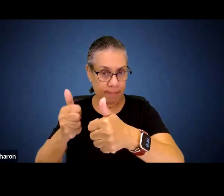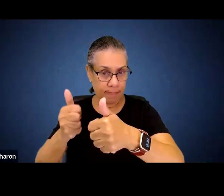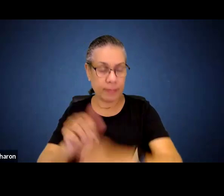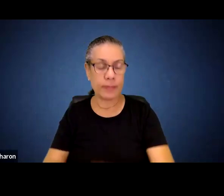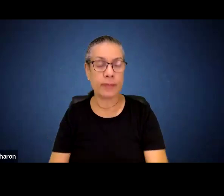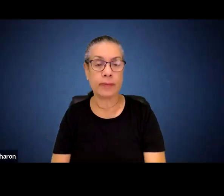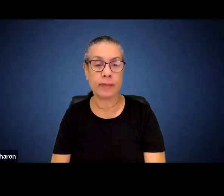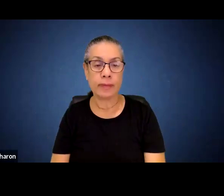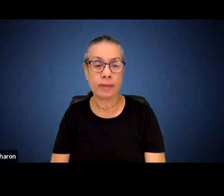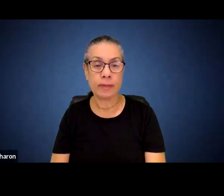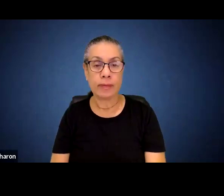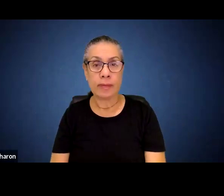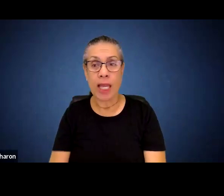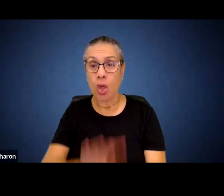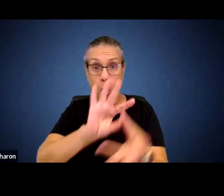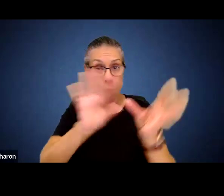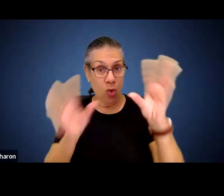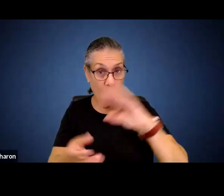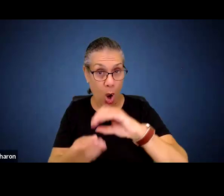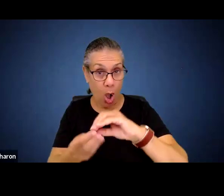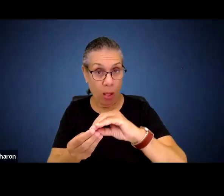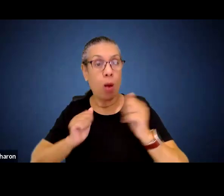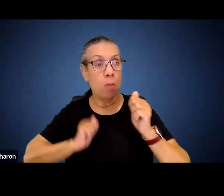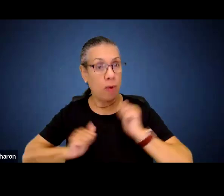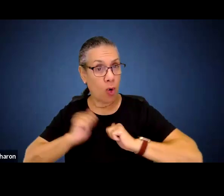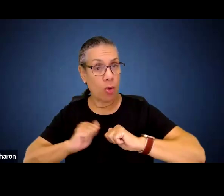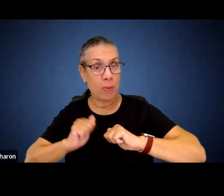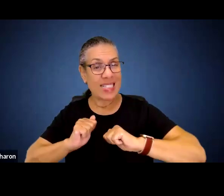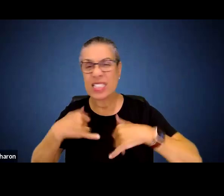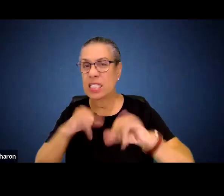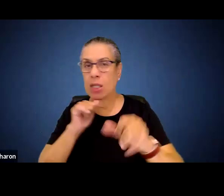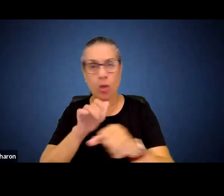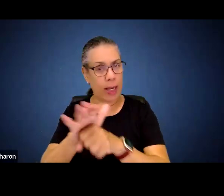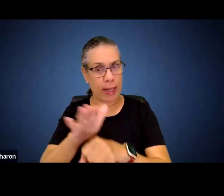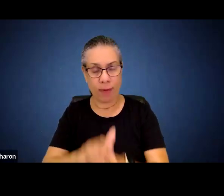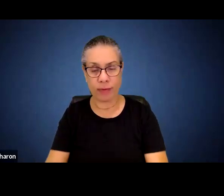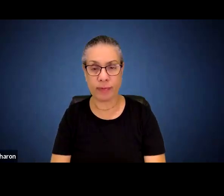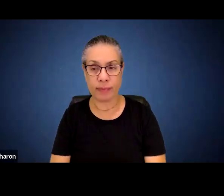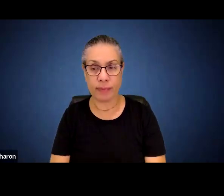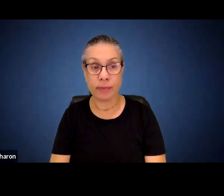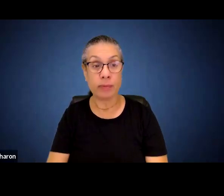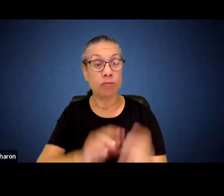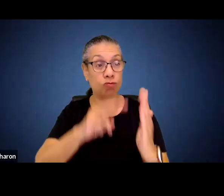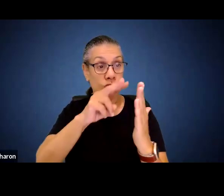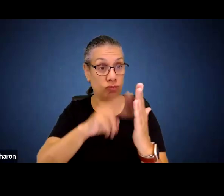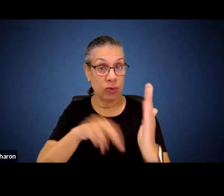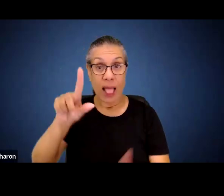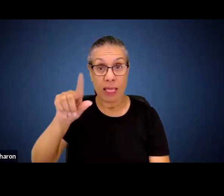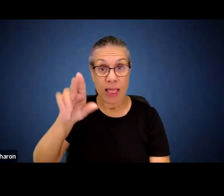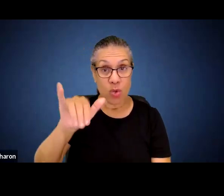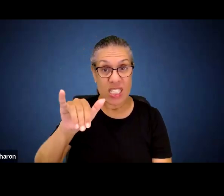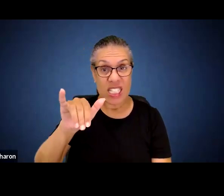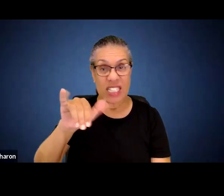And overall performance remains much too low. And literacy performance has